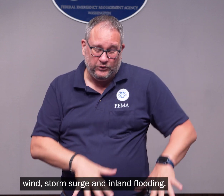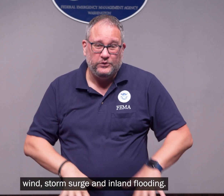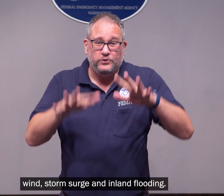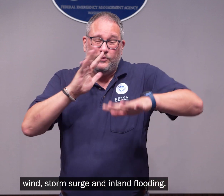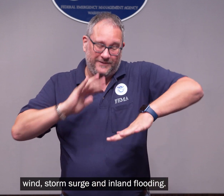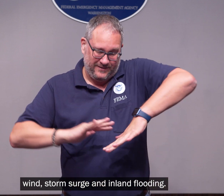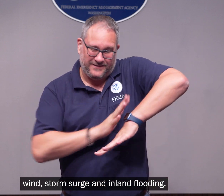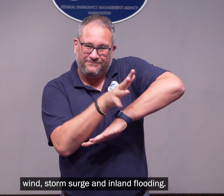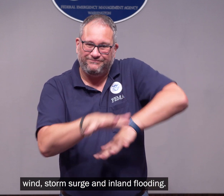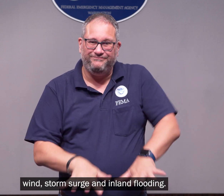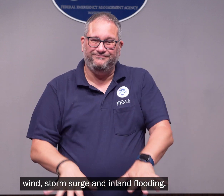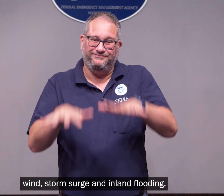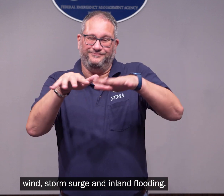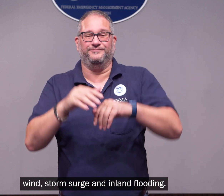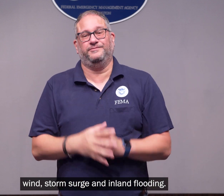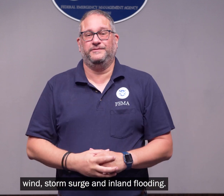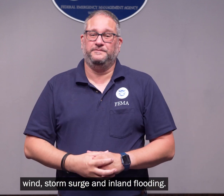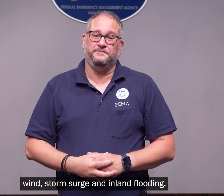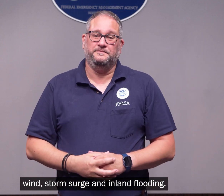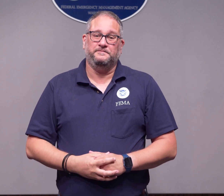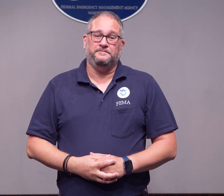storm surge, and inland flooding.